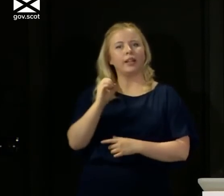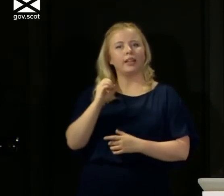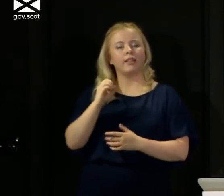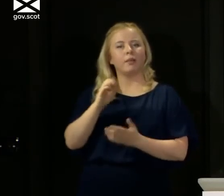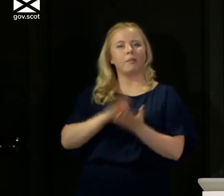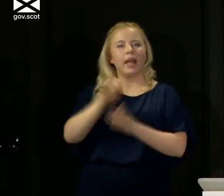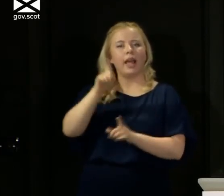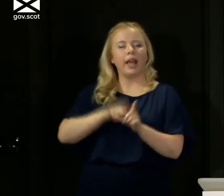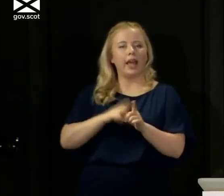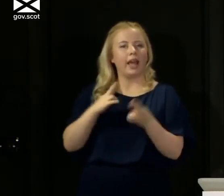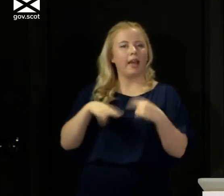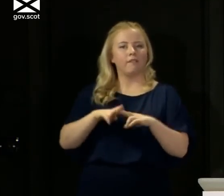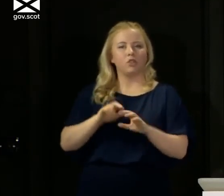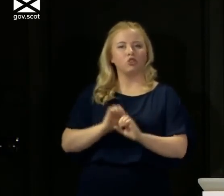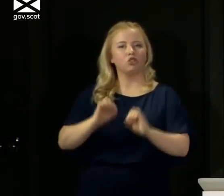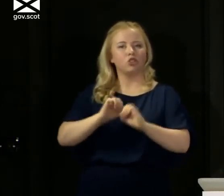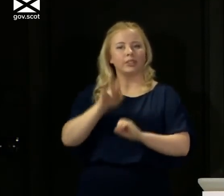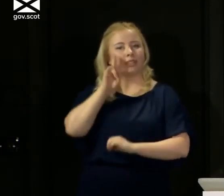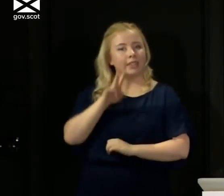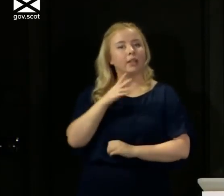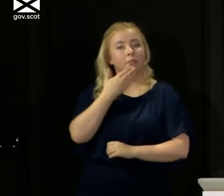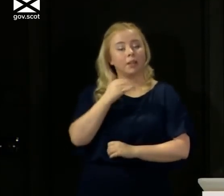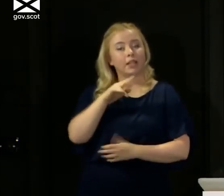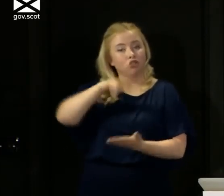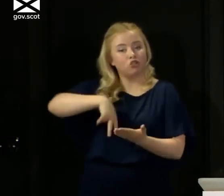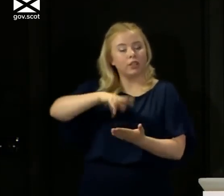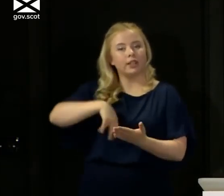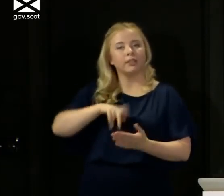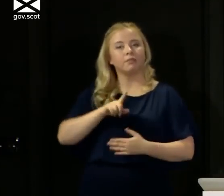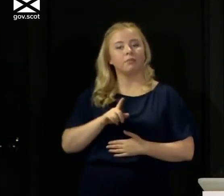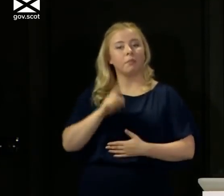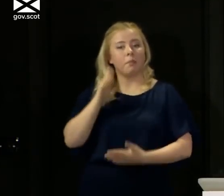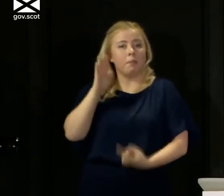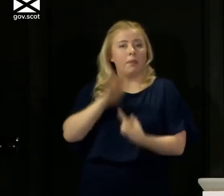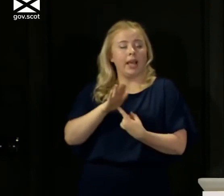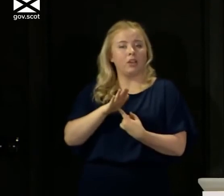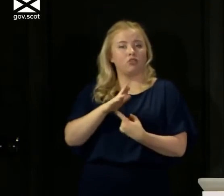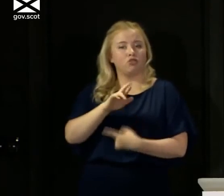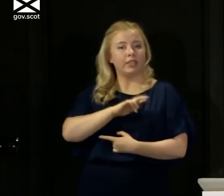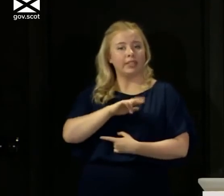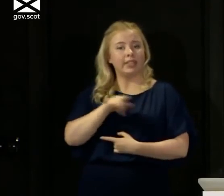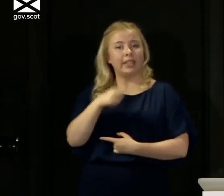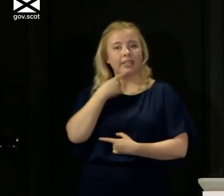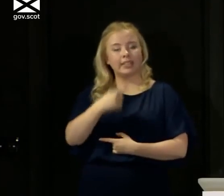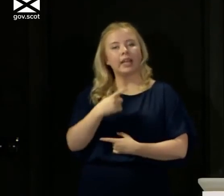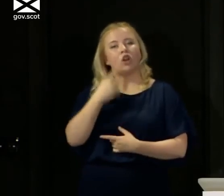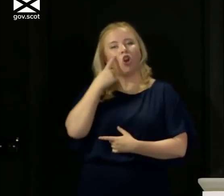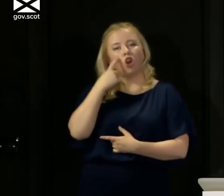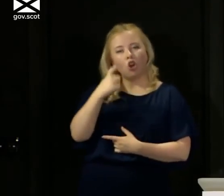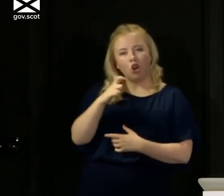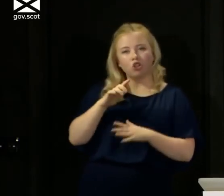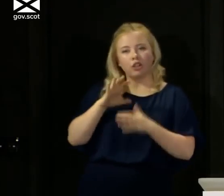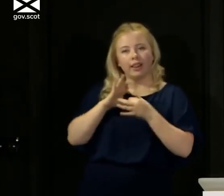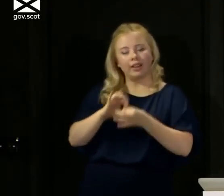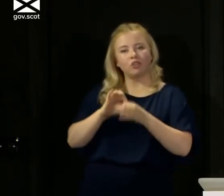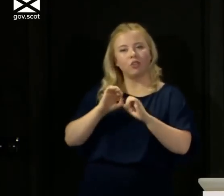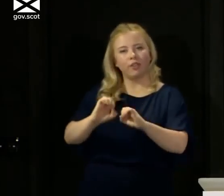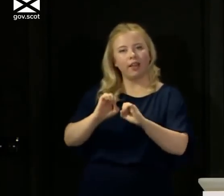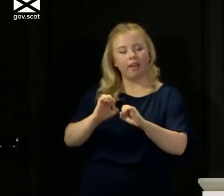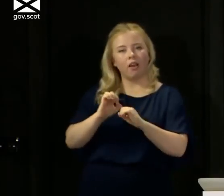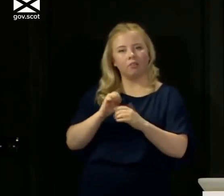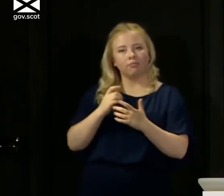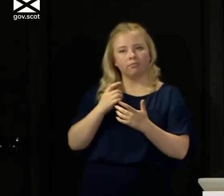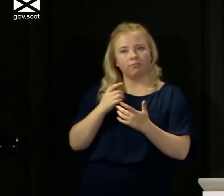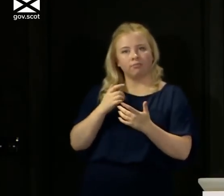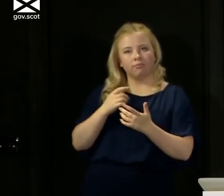haven't seen that yet, you can go back and read it. The main reason they gave at the time for caution around their findings was the limited